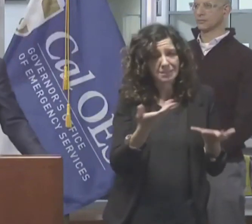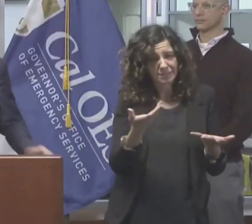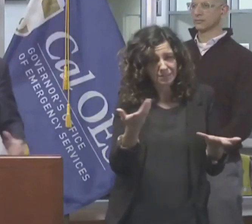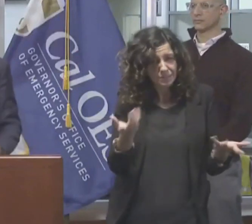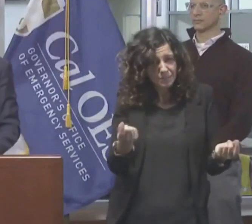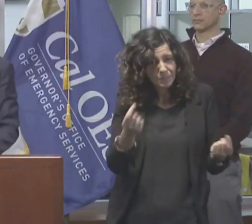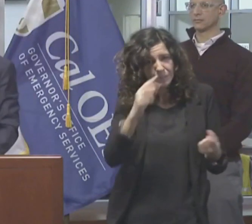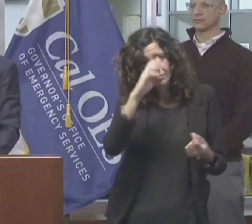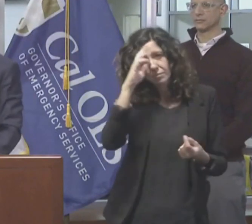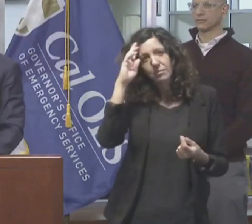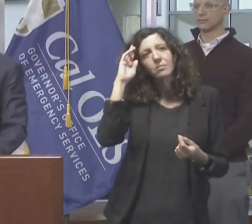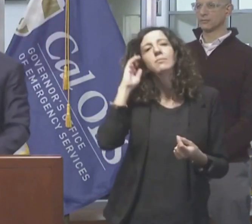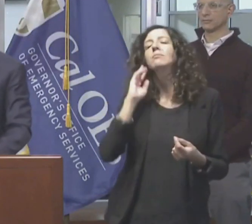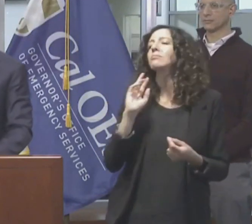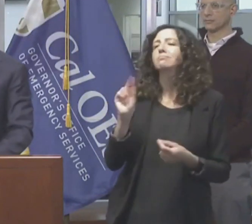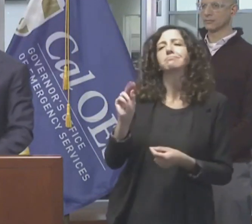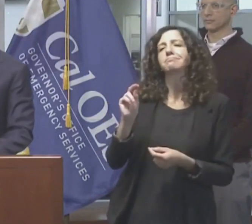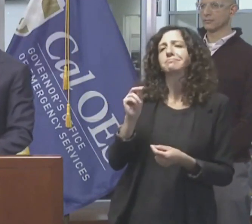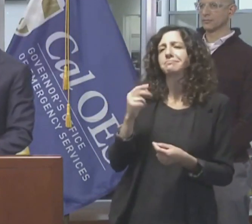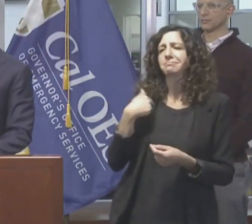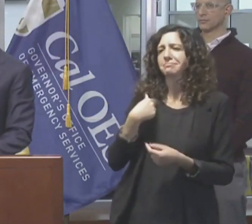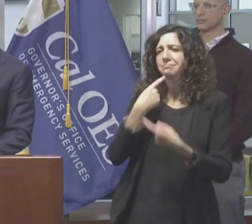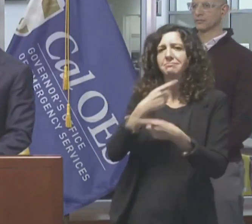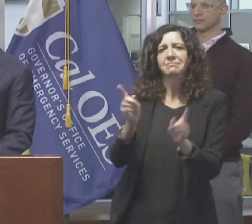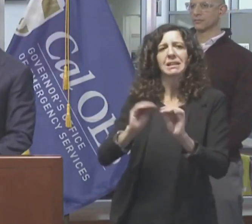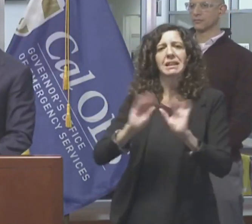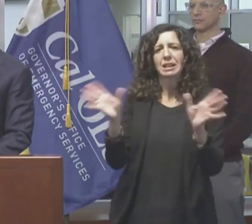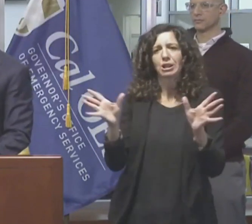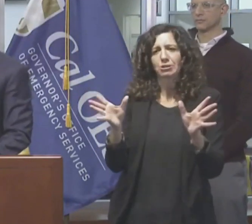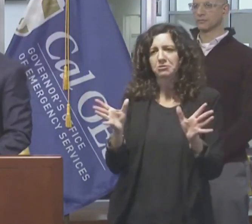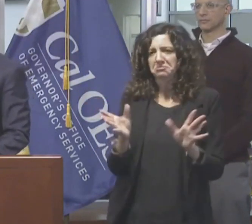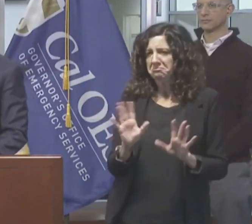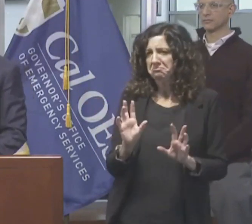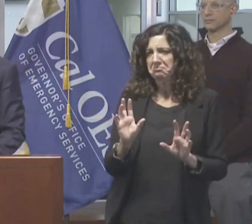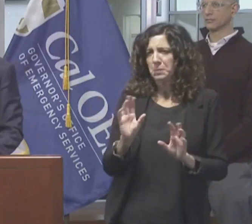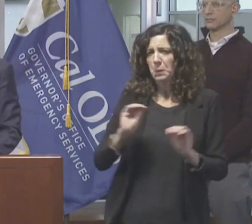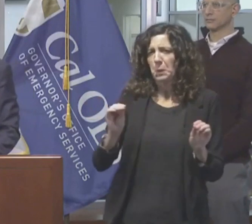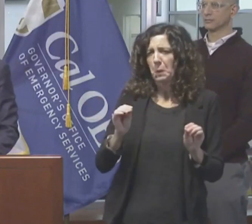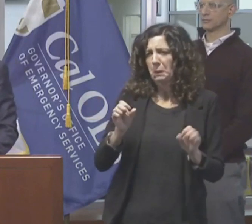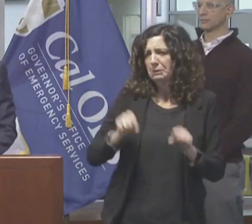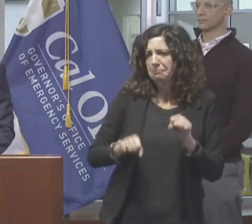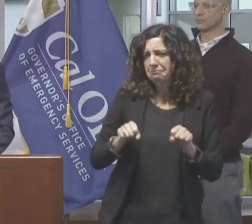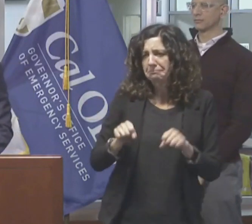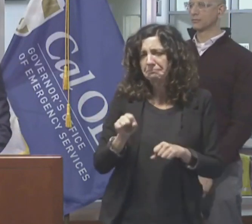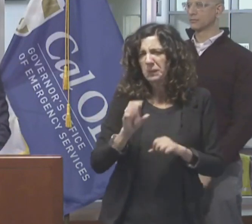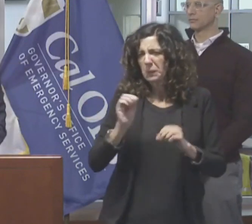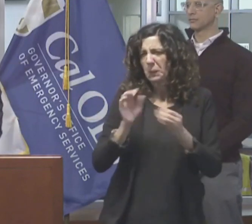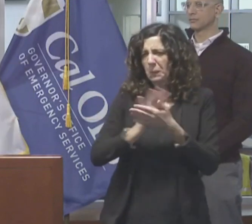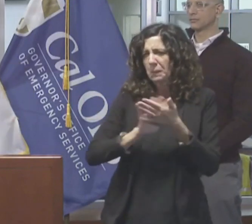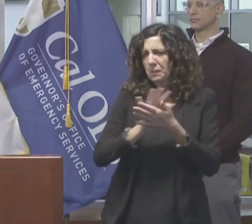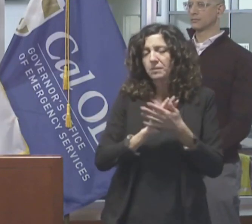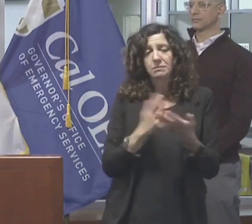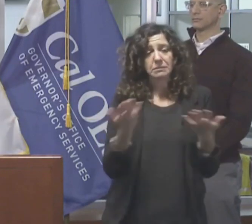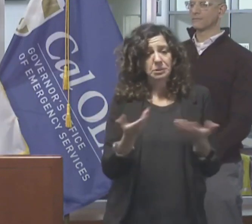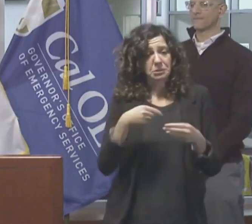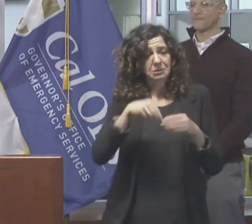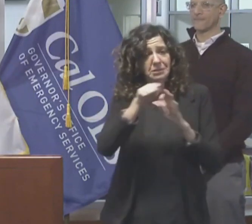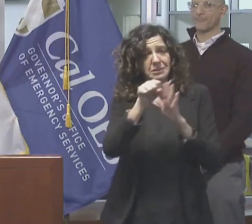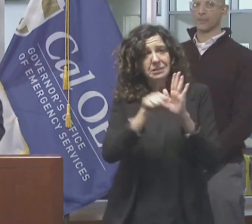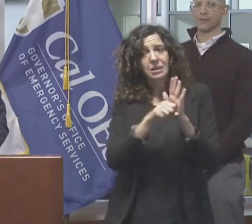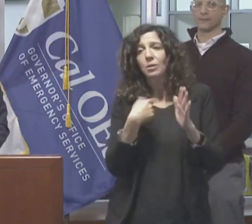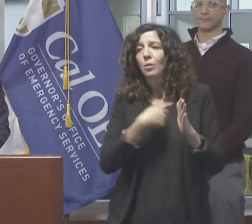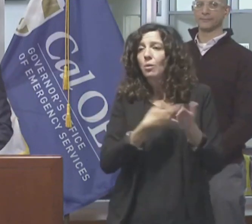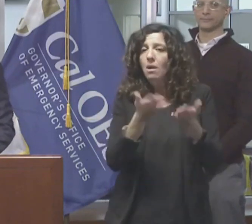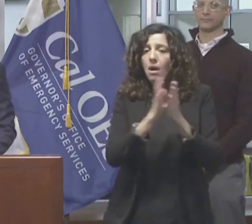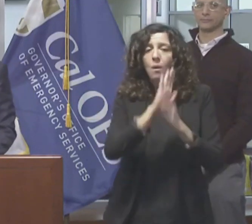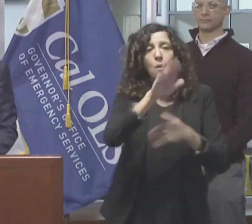clear. Is it bars, the guidance is very crystal clear. We are, throughout the state of California, asking all